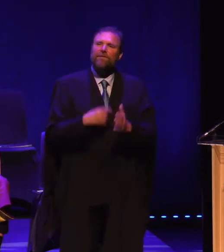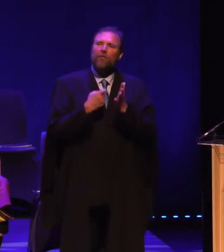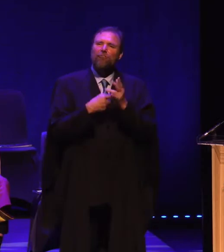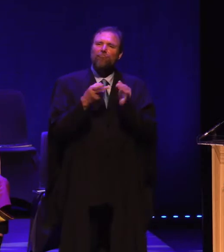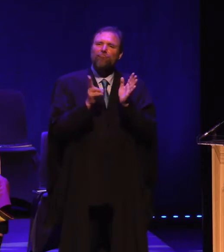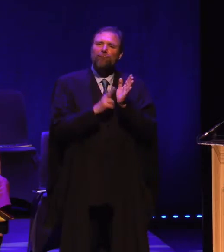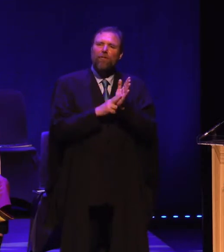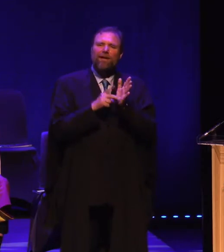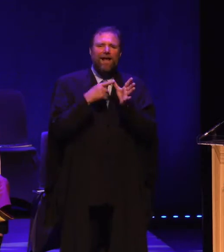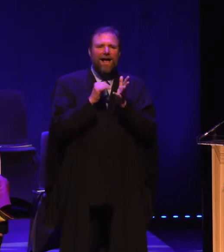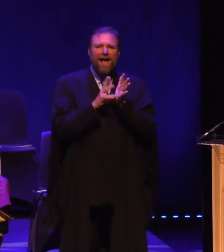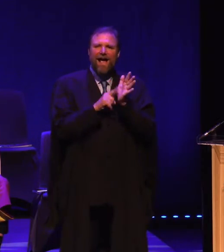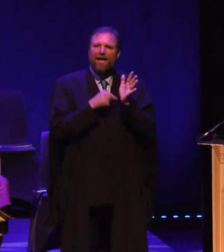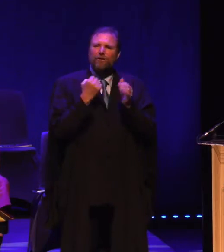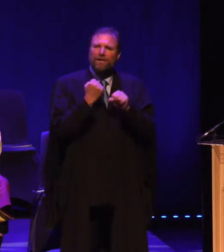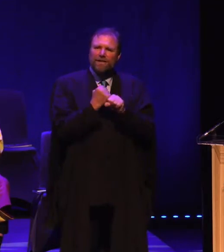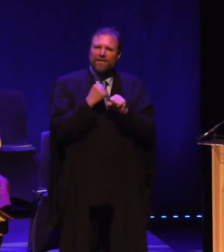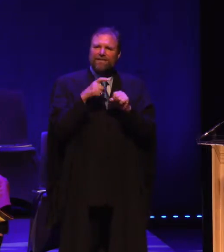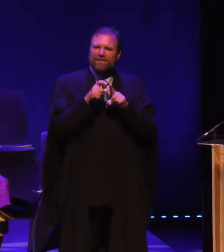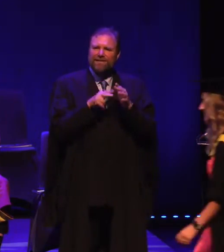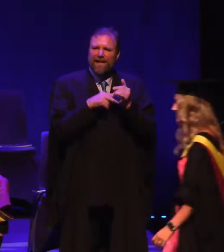Robin Ashley Davison.